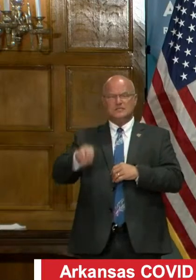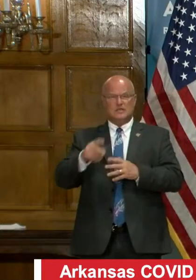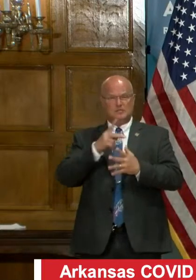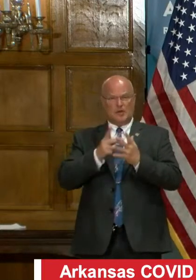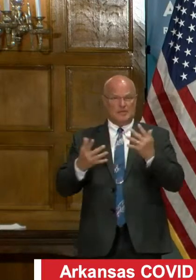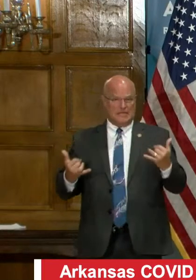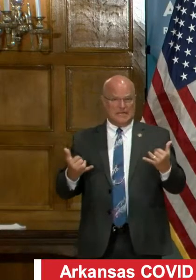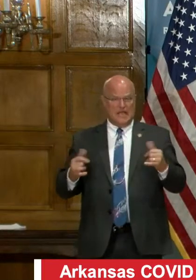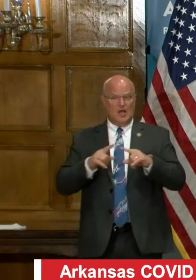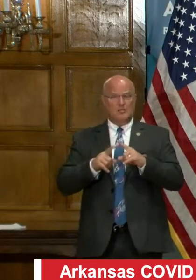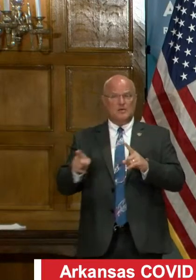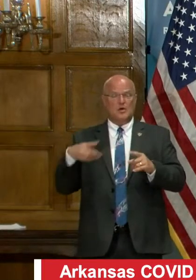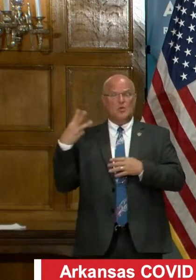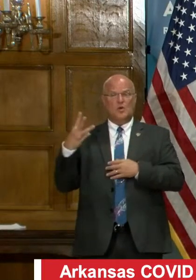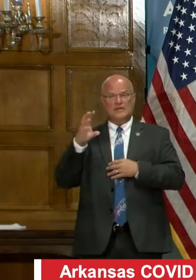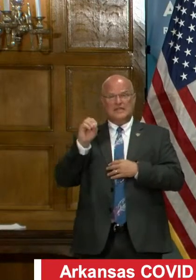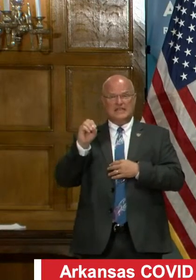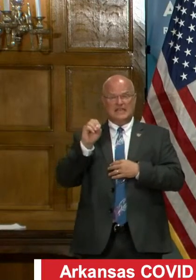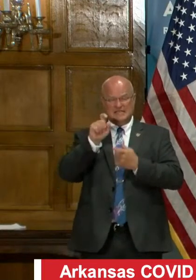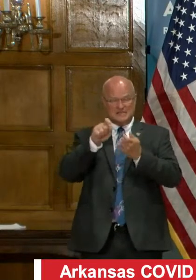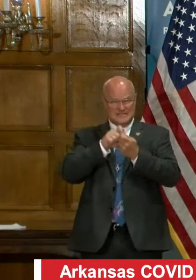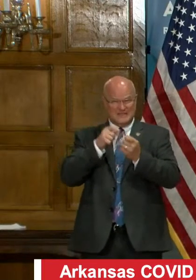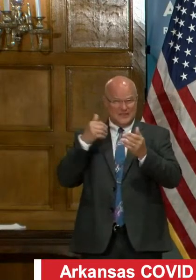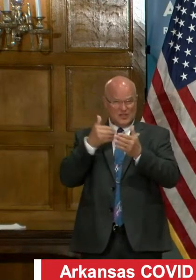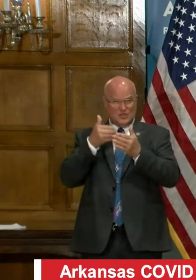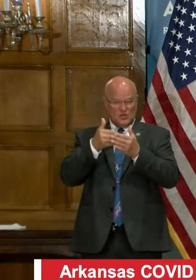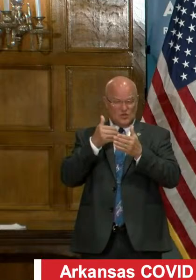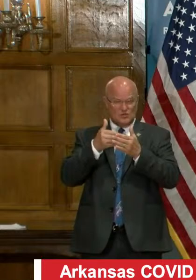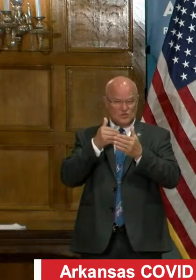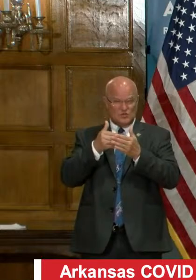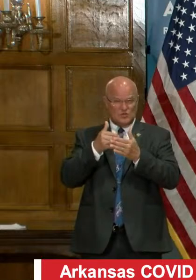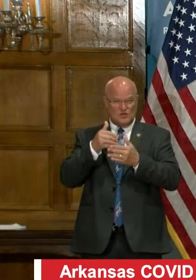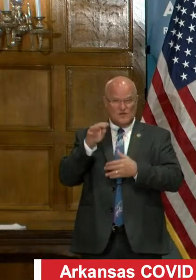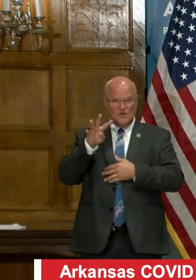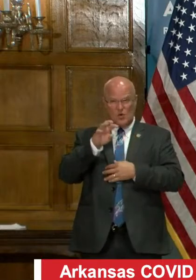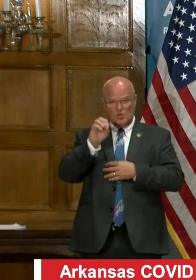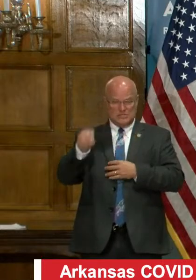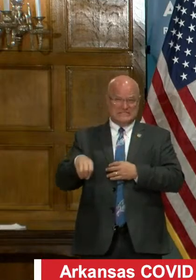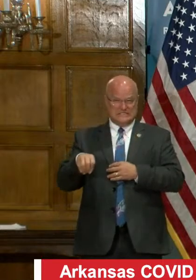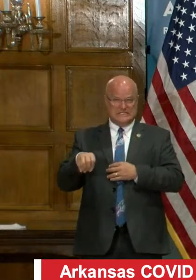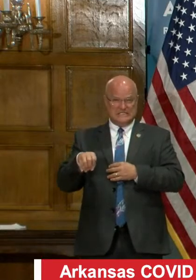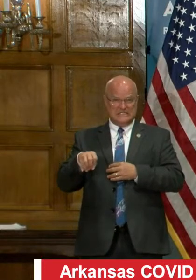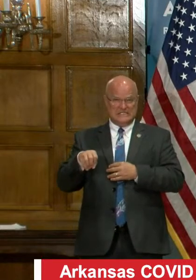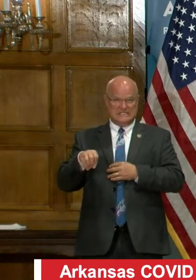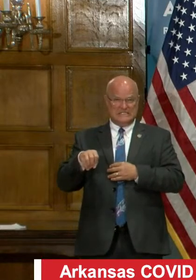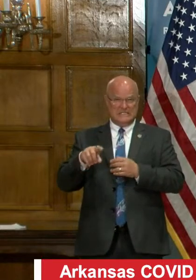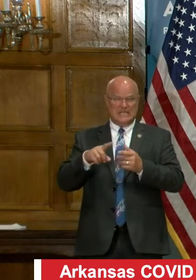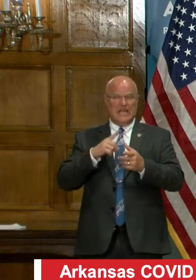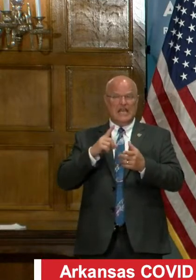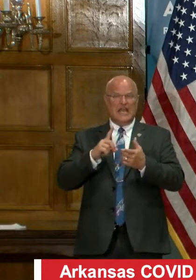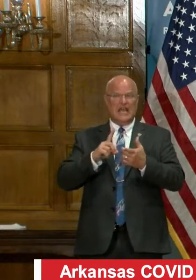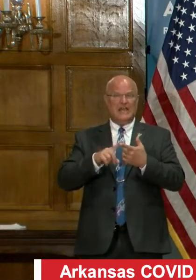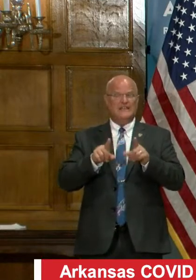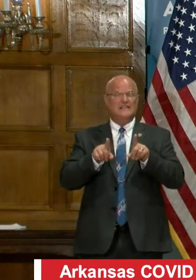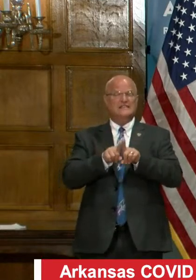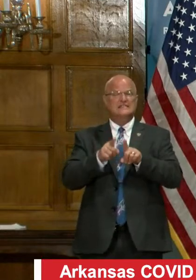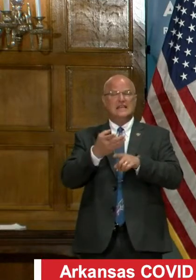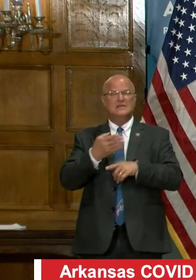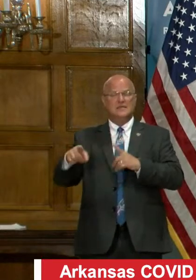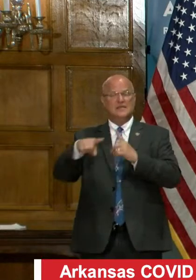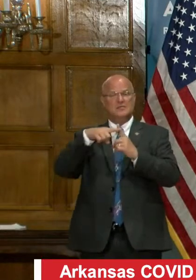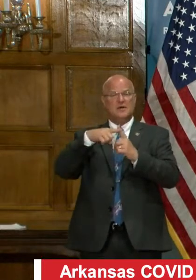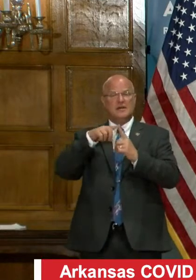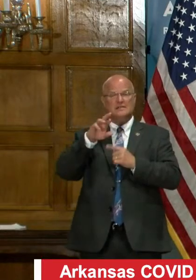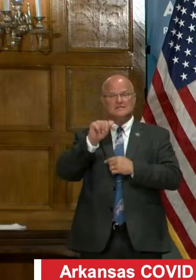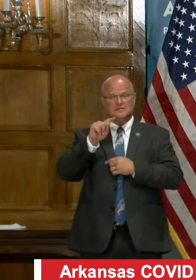population now, but in Washington County specifically, it's closer to about 4%. And then on that same note, the positivity